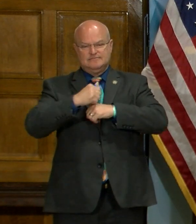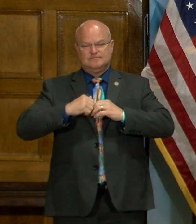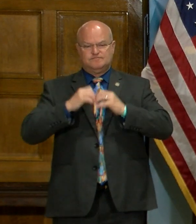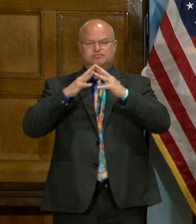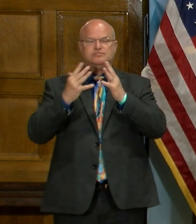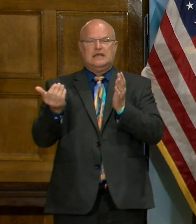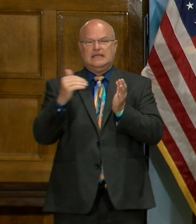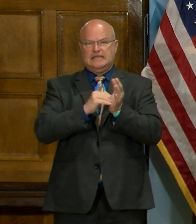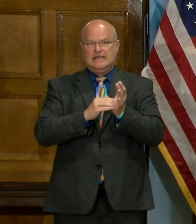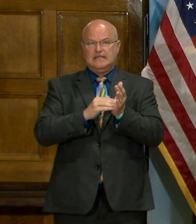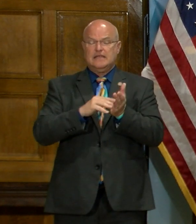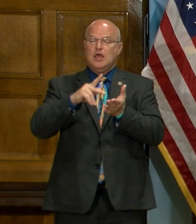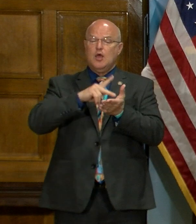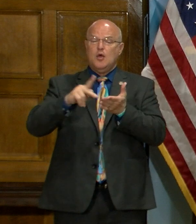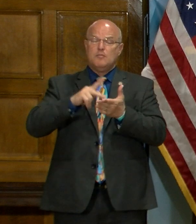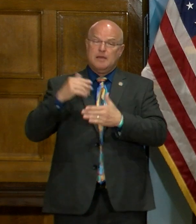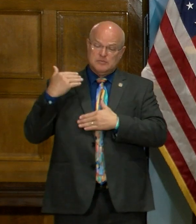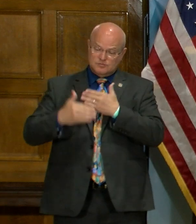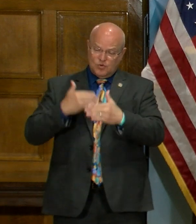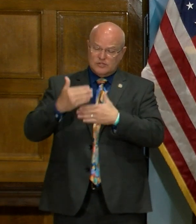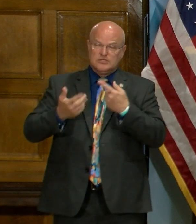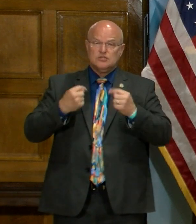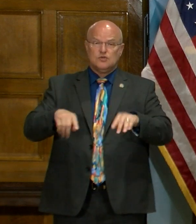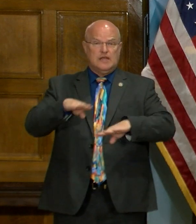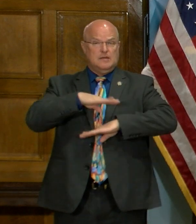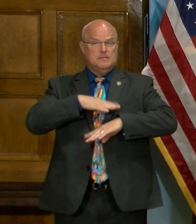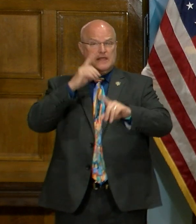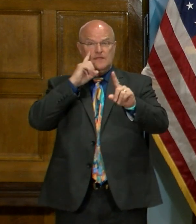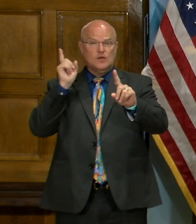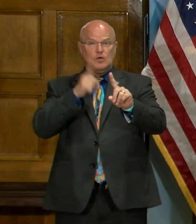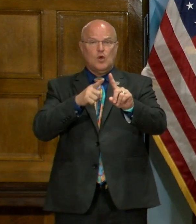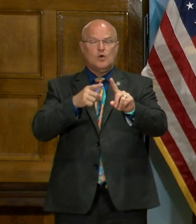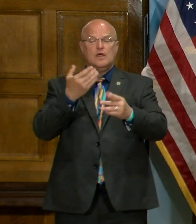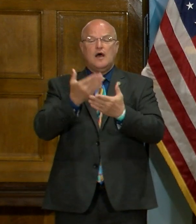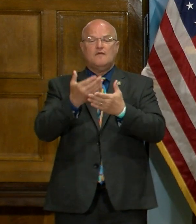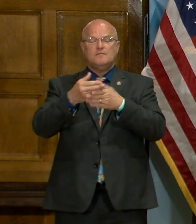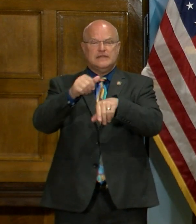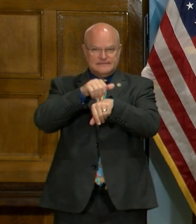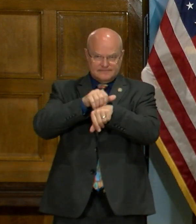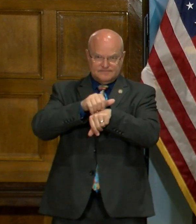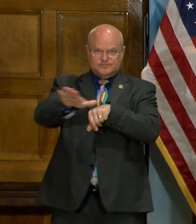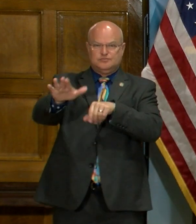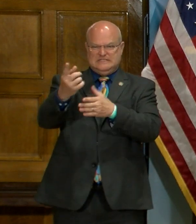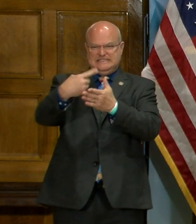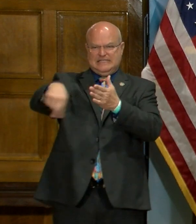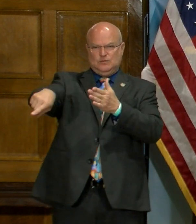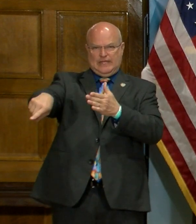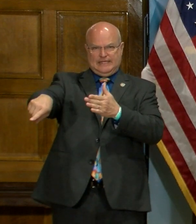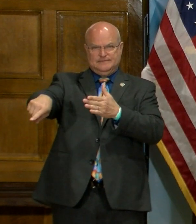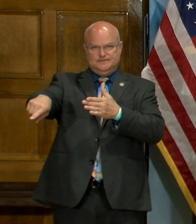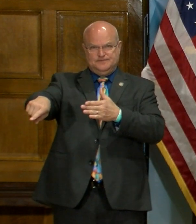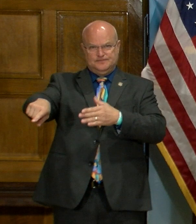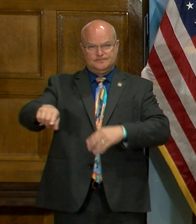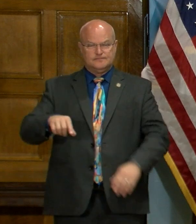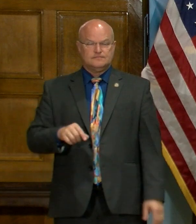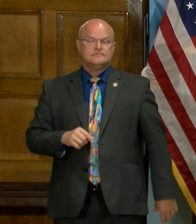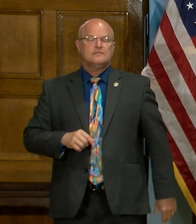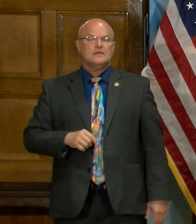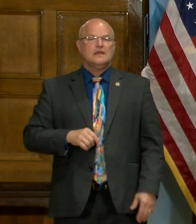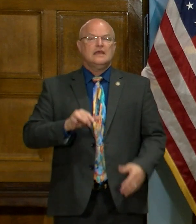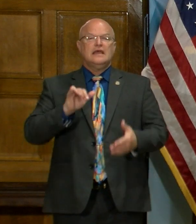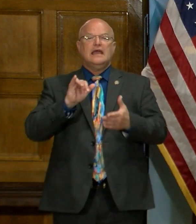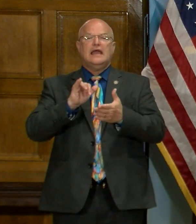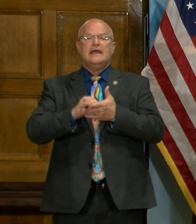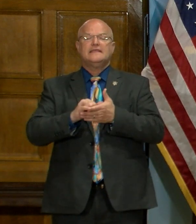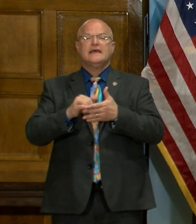up. Payments process, and trying to meet the goal of money out the door next week. And that